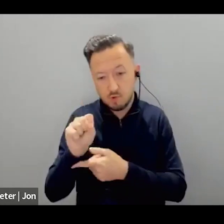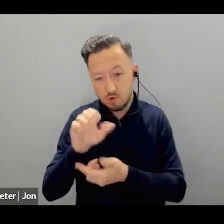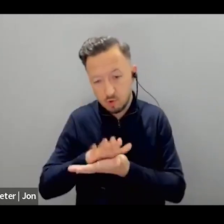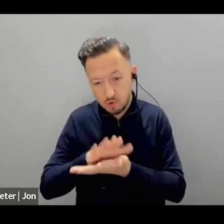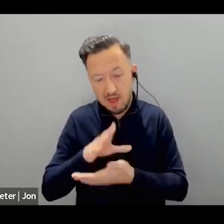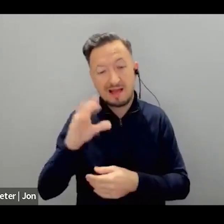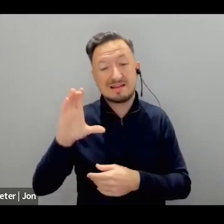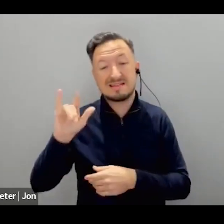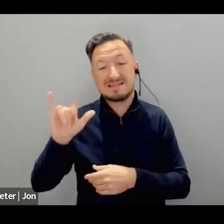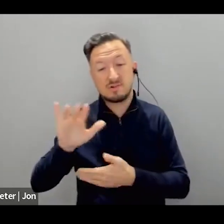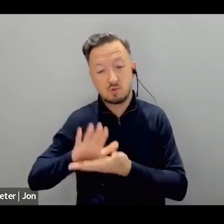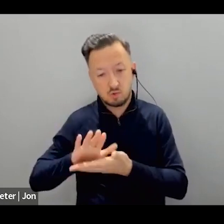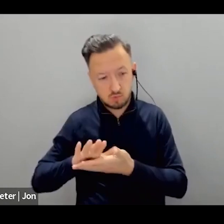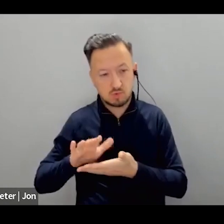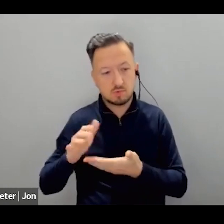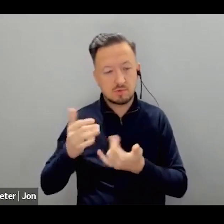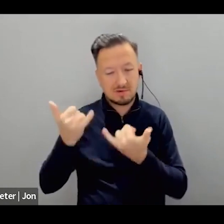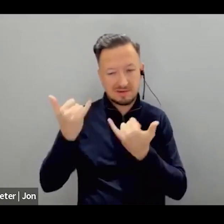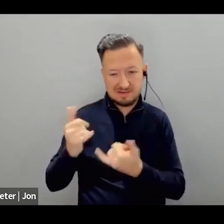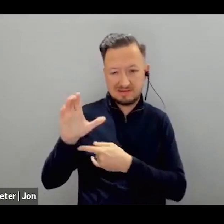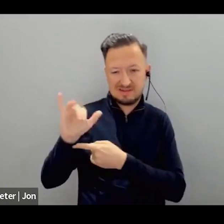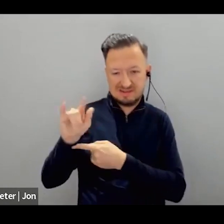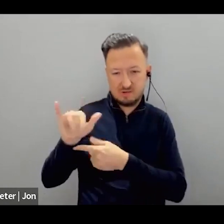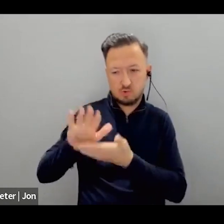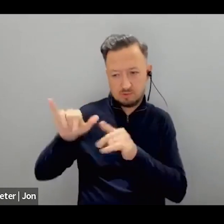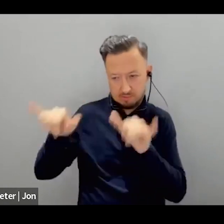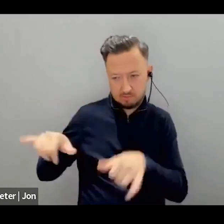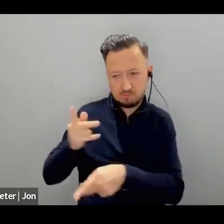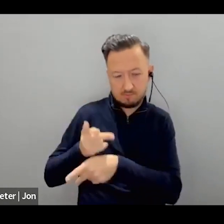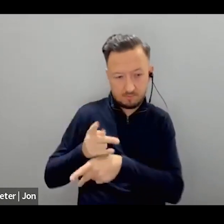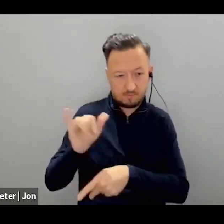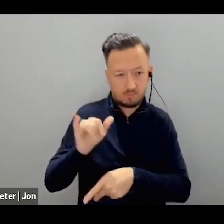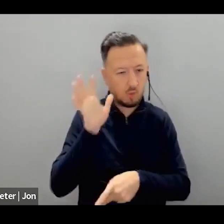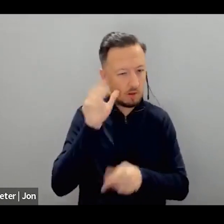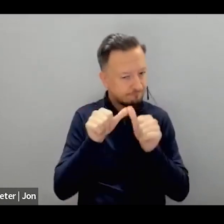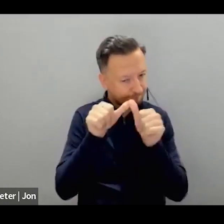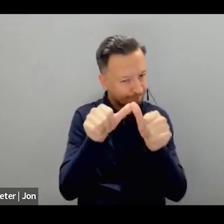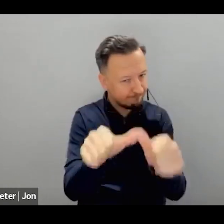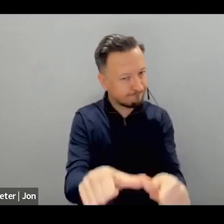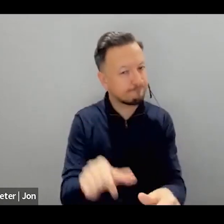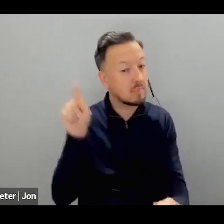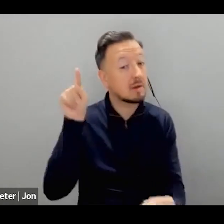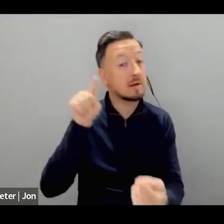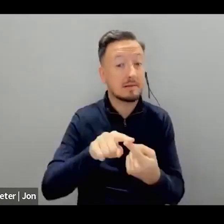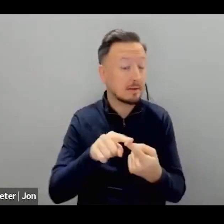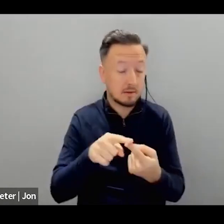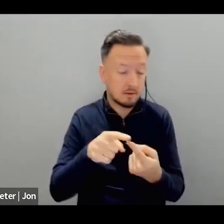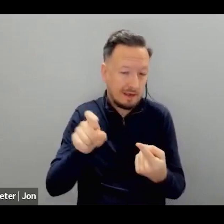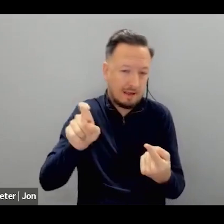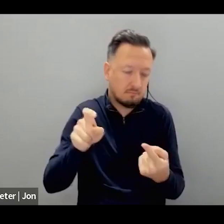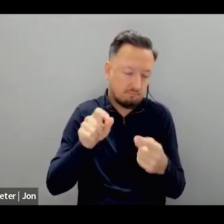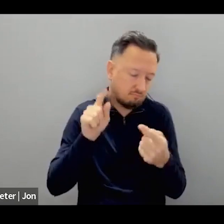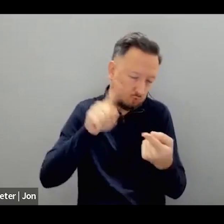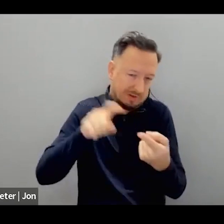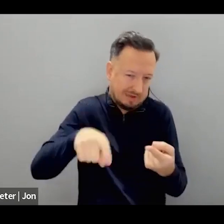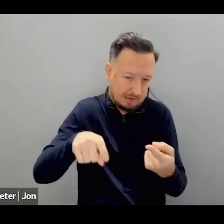they're now able to take care of that for the city school system. And we will continue doing that as long as we need to the